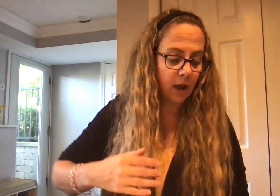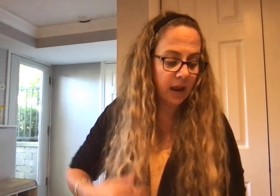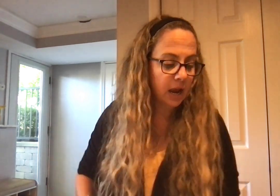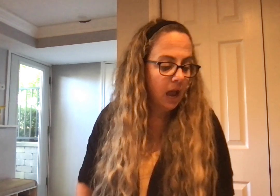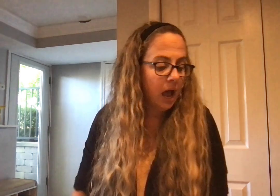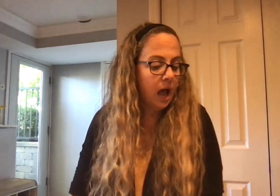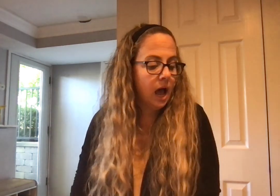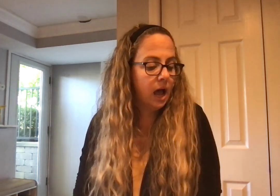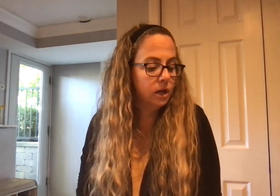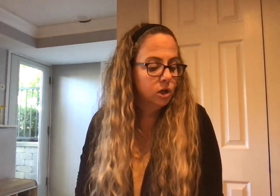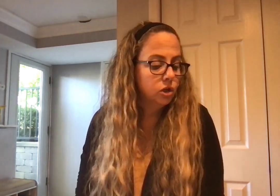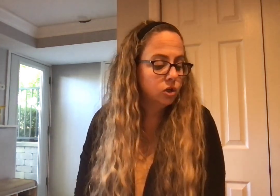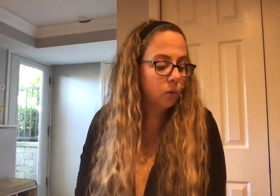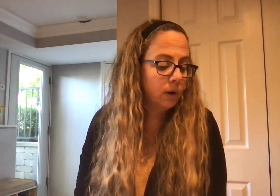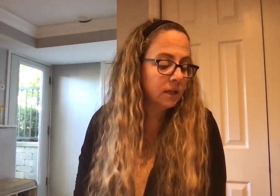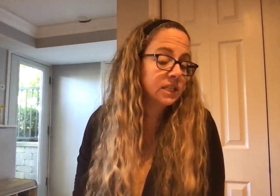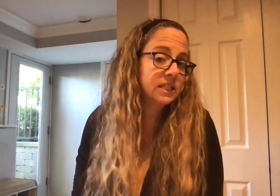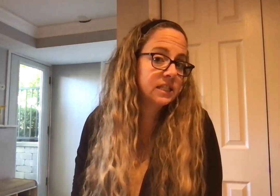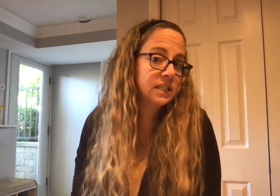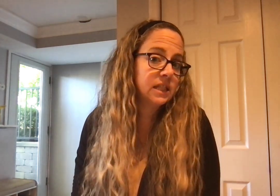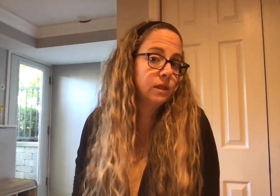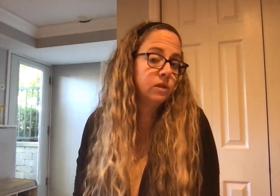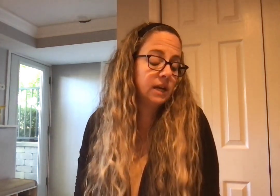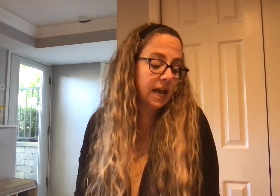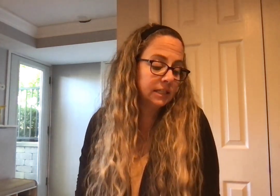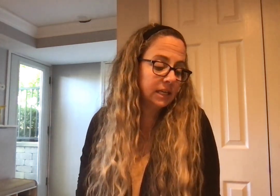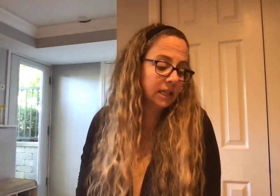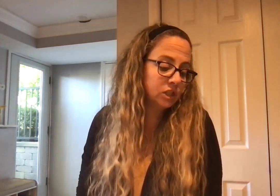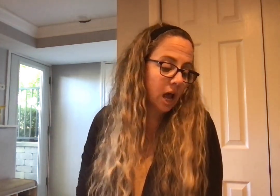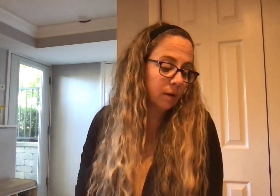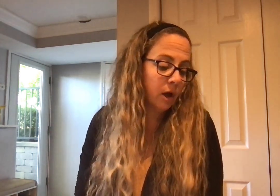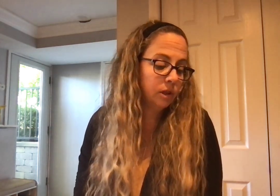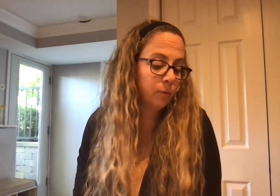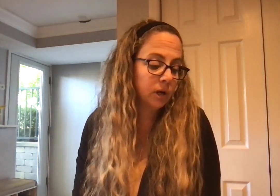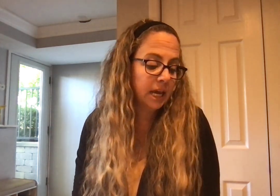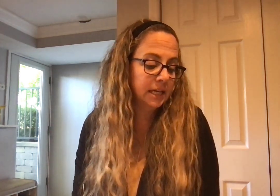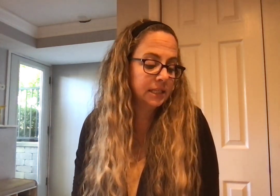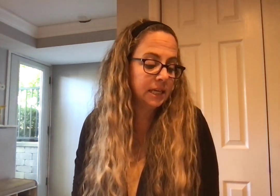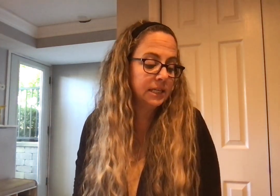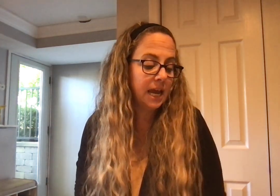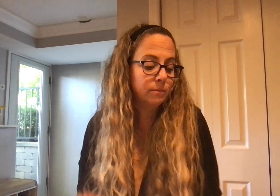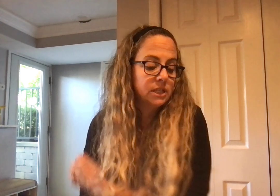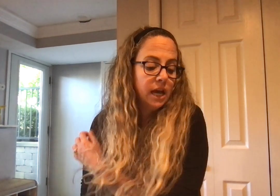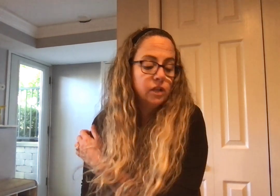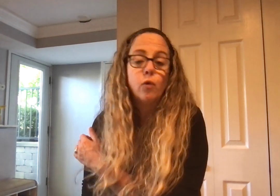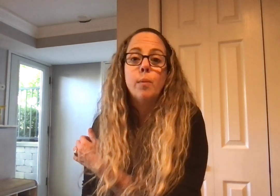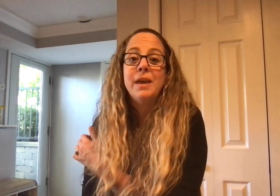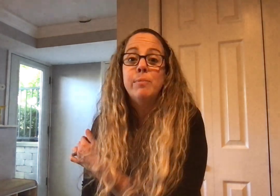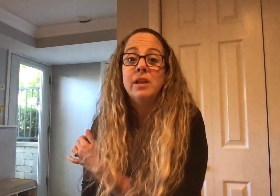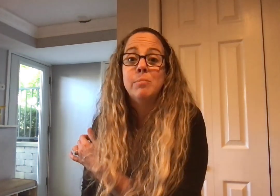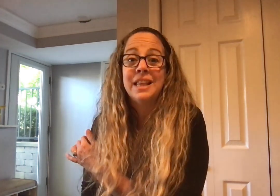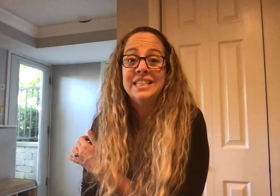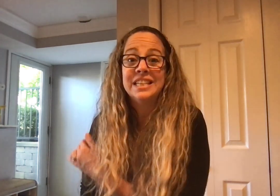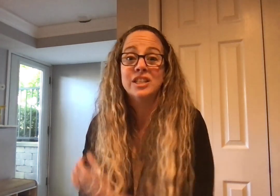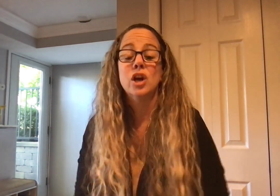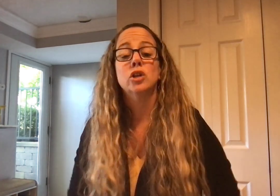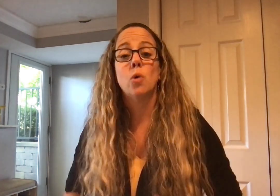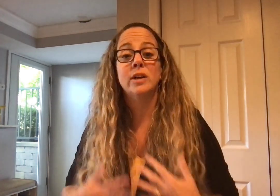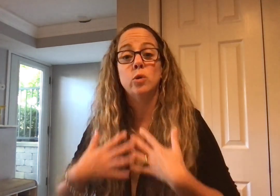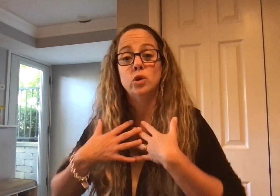Okay? So the next thing they talk about in the book is name signs for people and places. So I told you